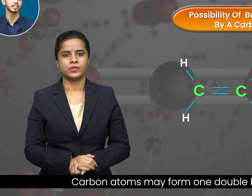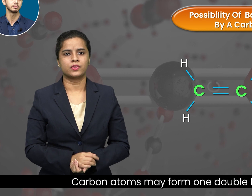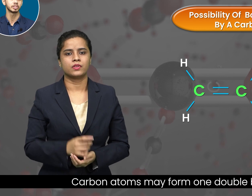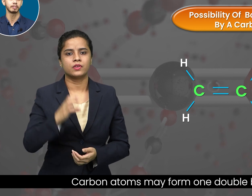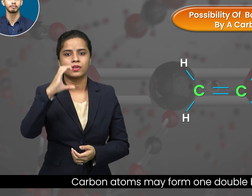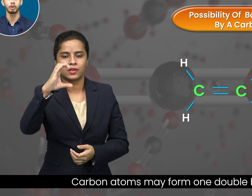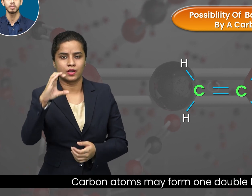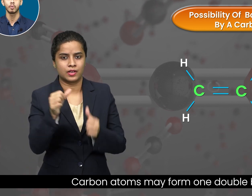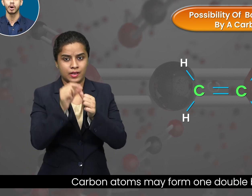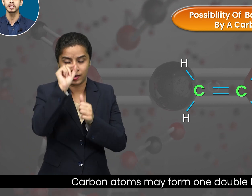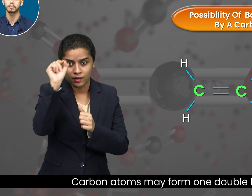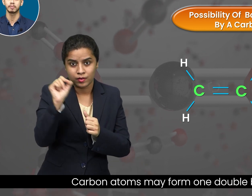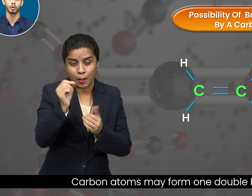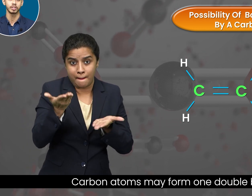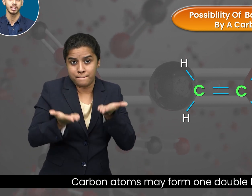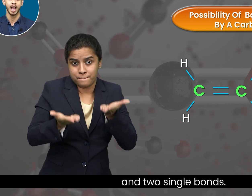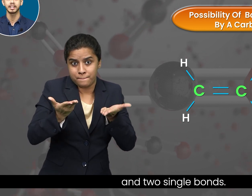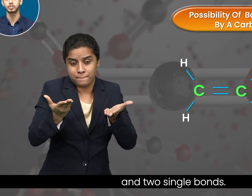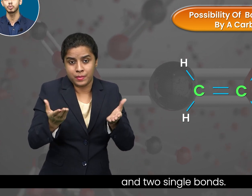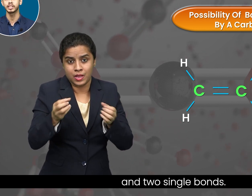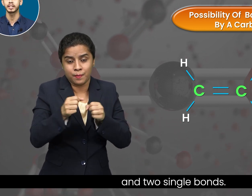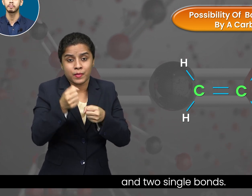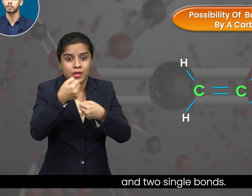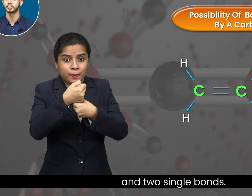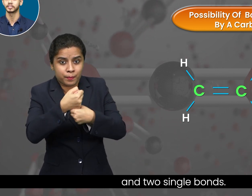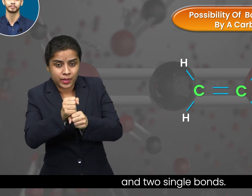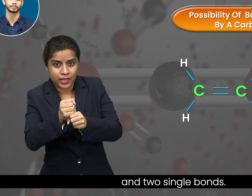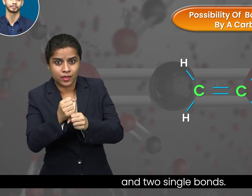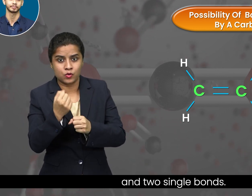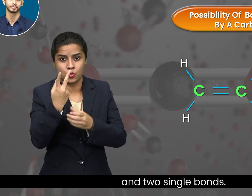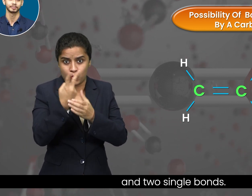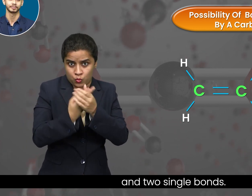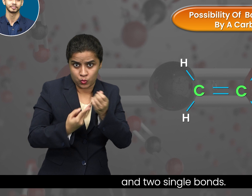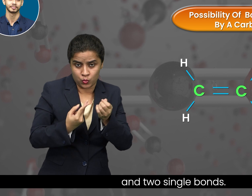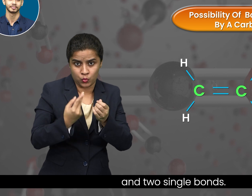Carbon atoms may form 1 double bond and 2 single bonds.